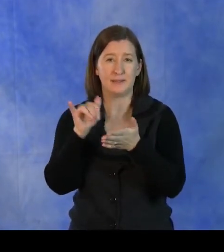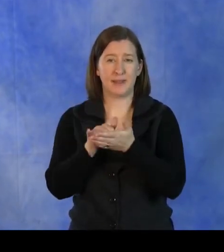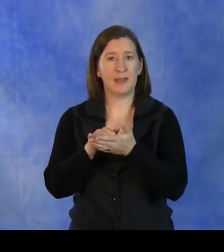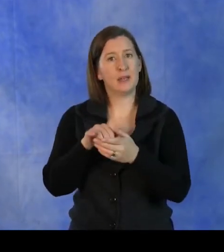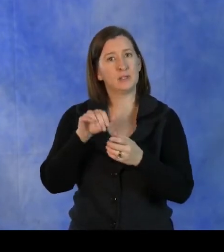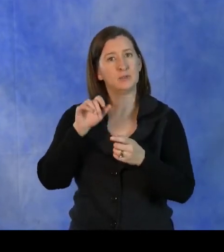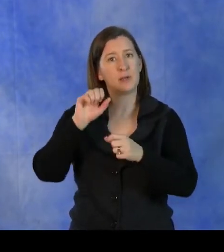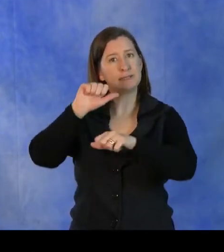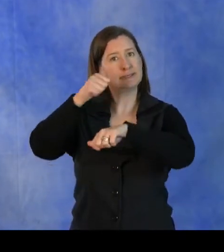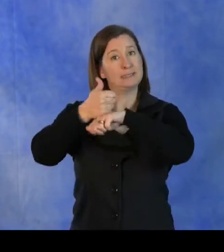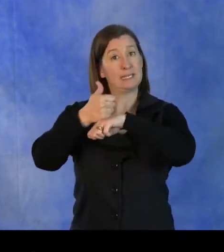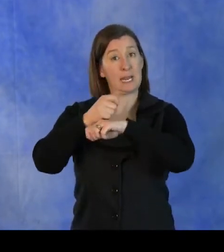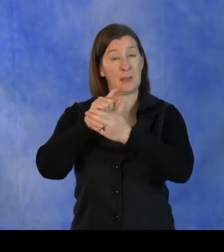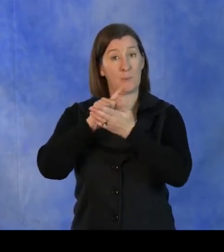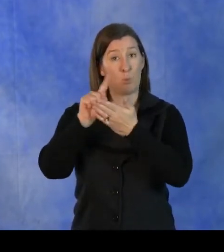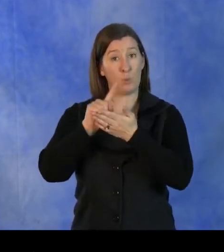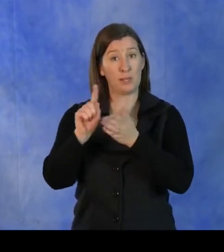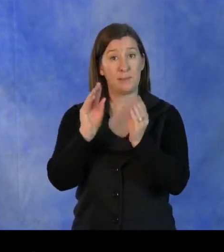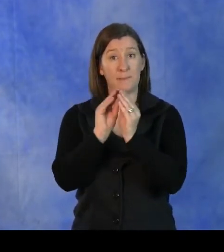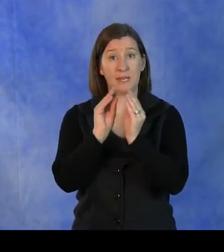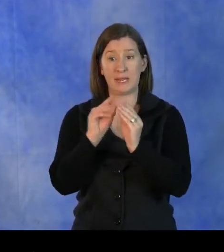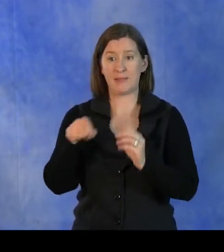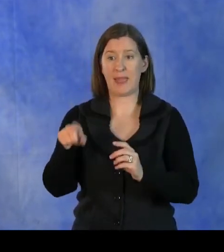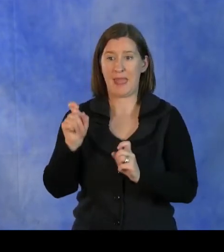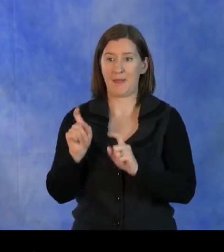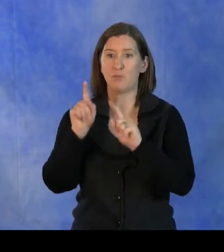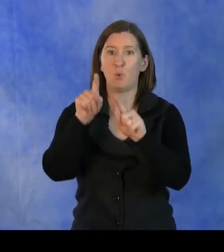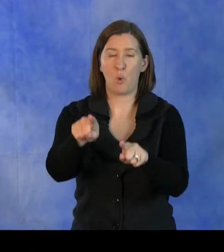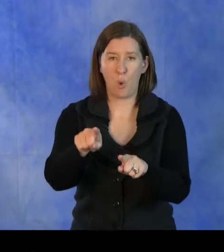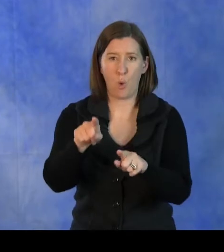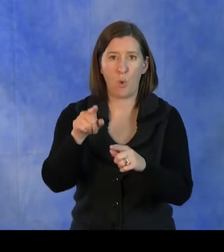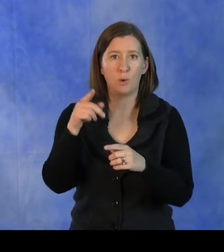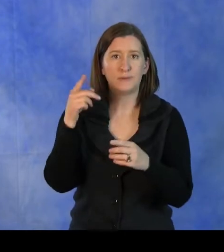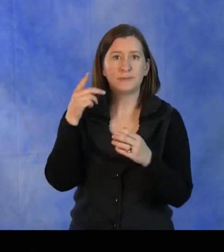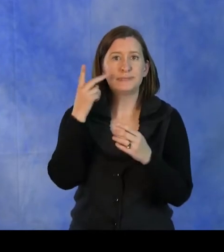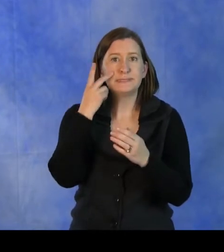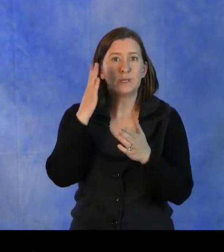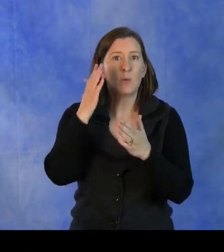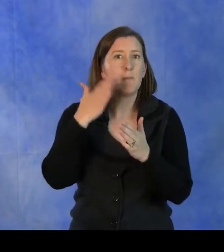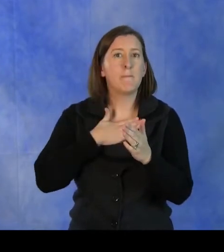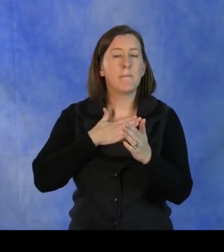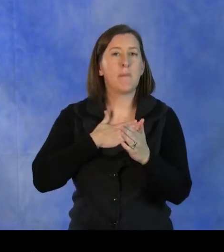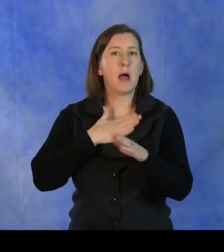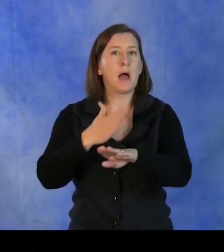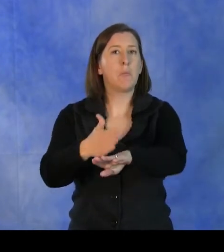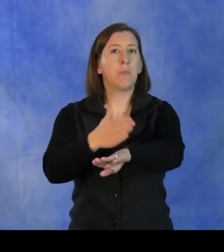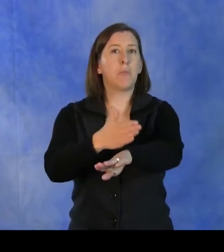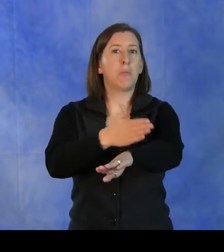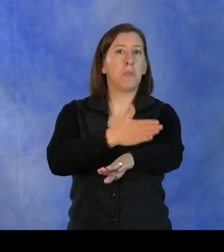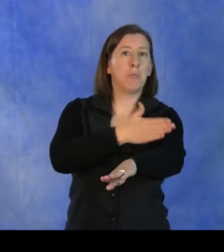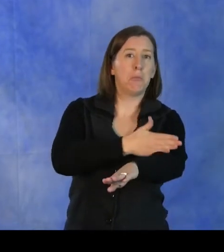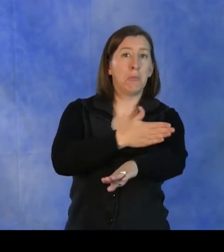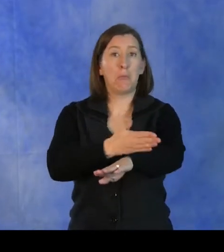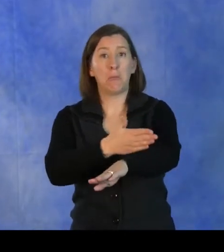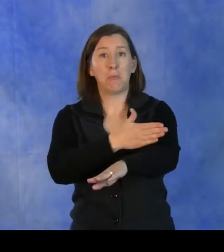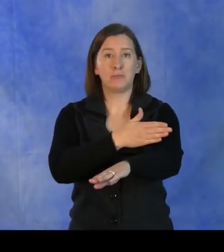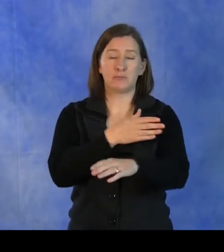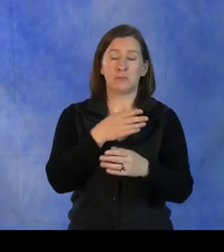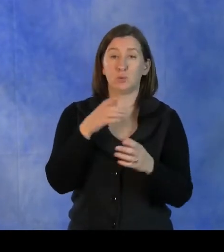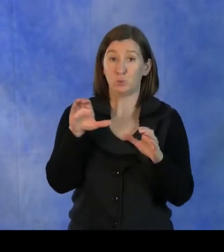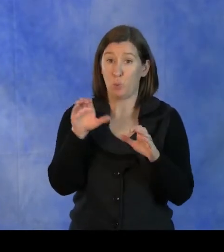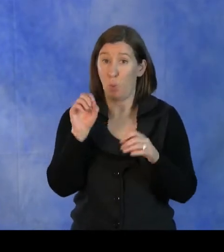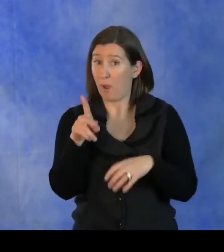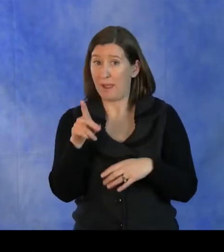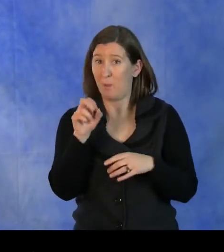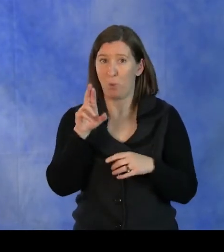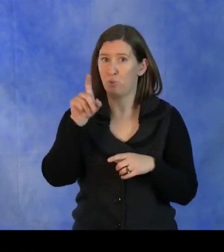handing in assignments, things like that, then you can set up weekly meetings where you go, to see if